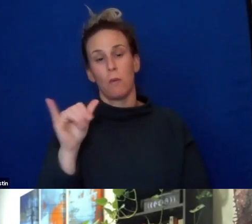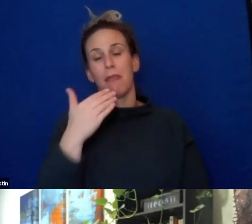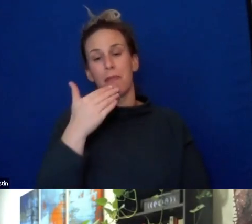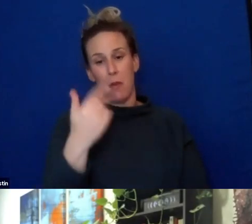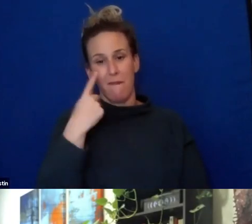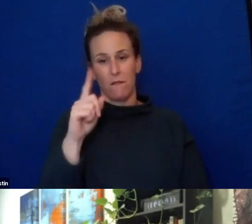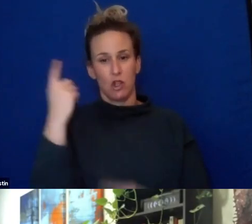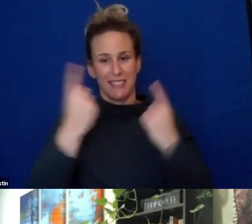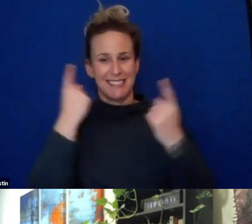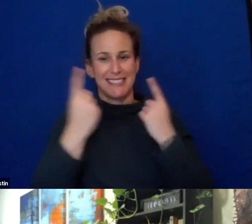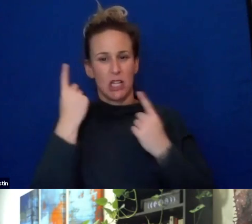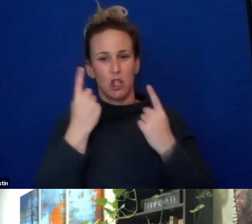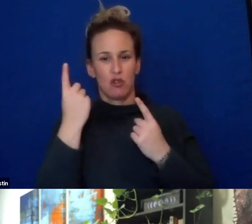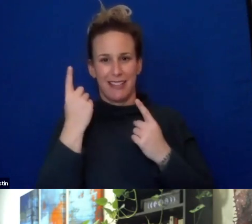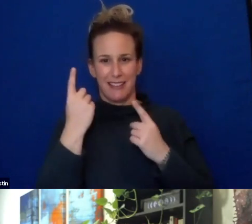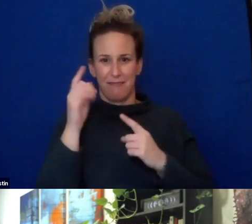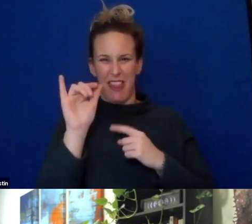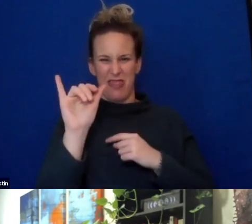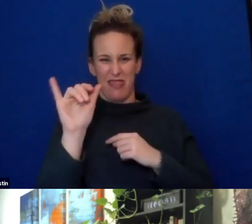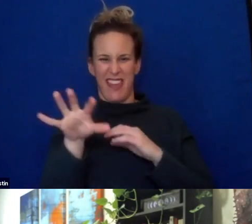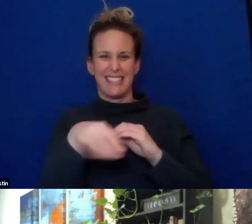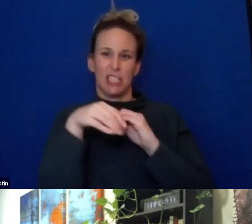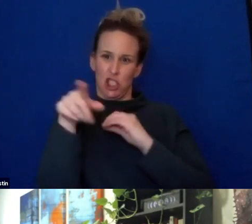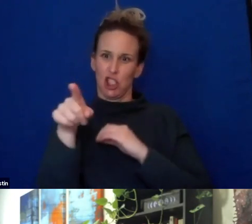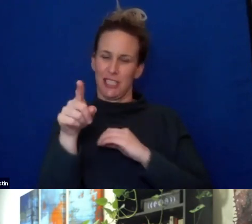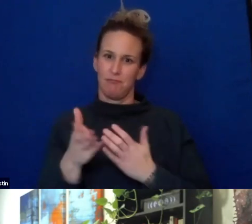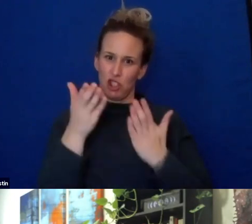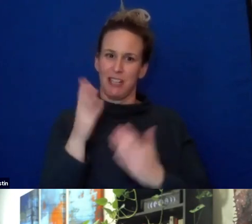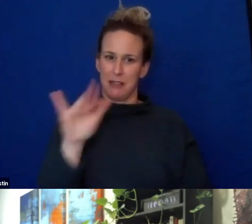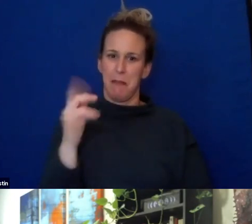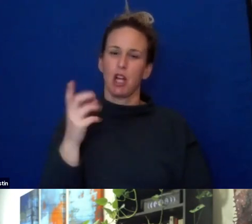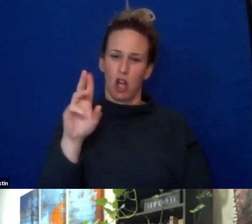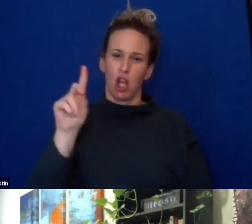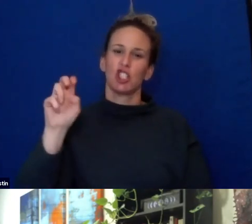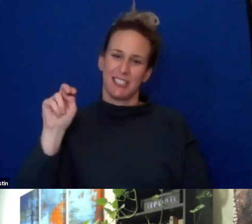the addition that was suggested by dr dennis thank you so much